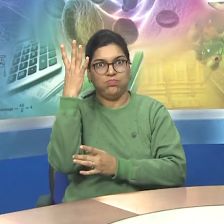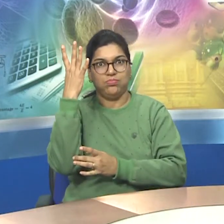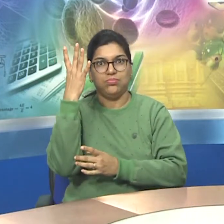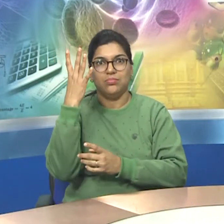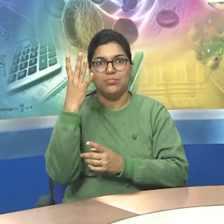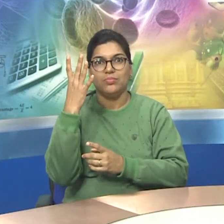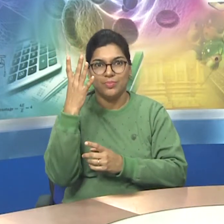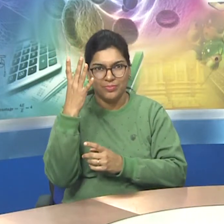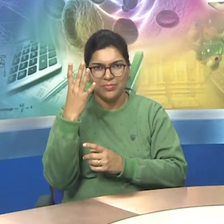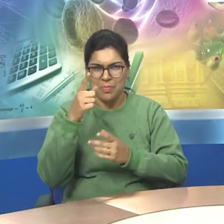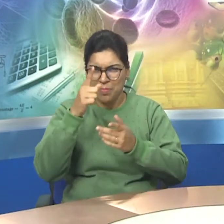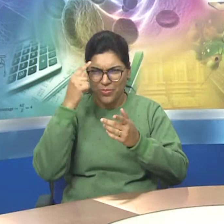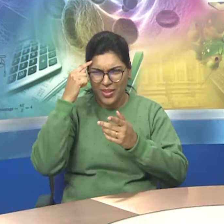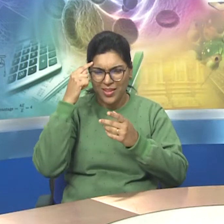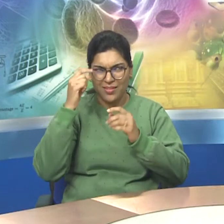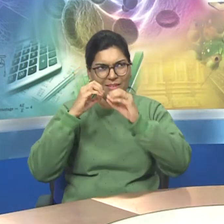It means becoming very angry.